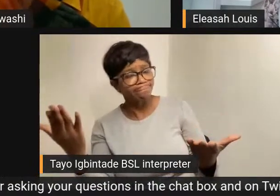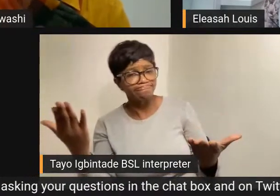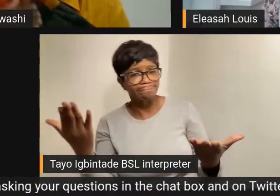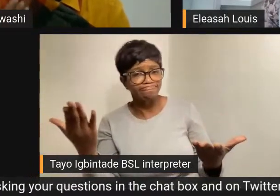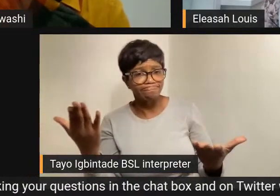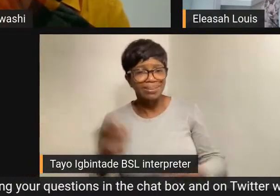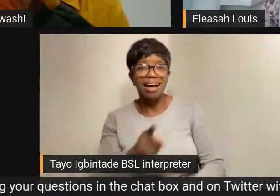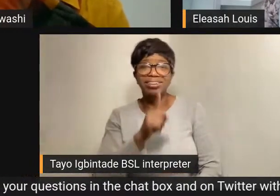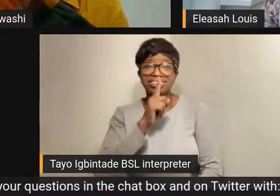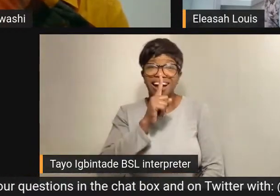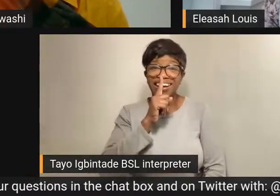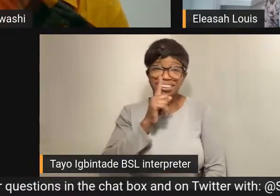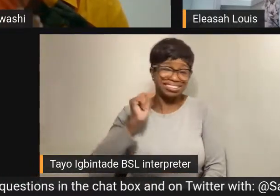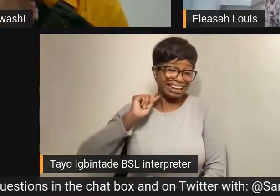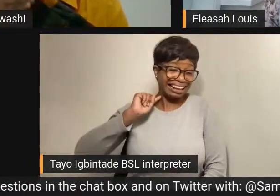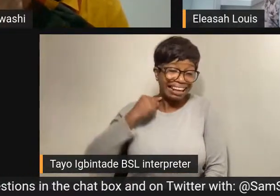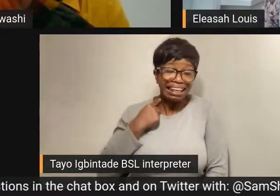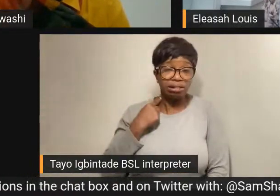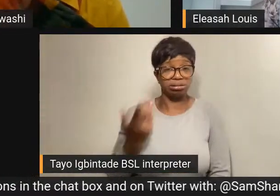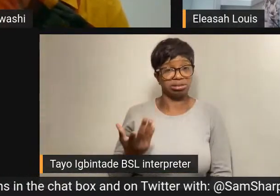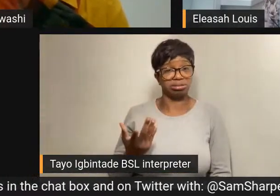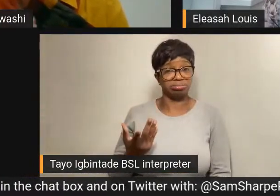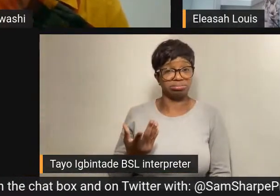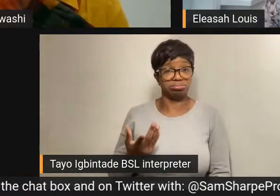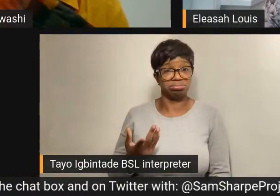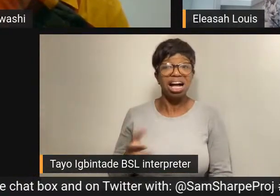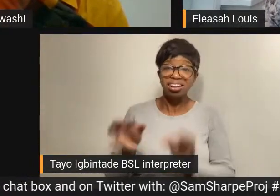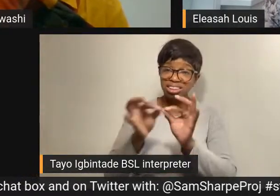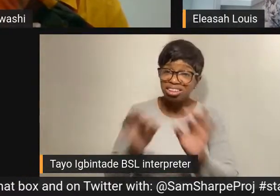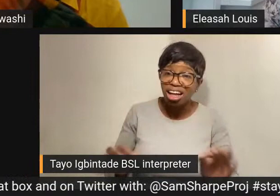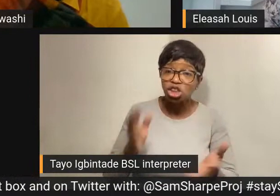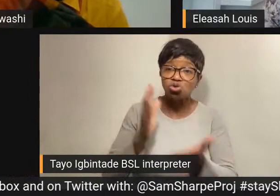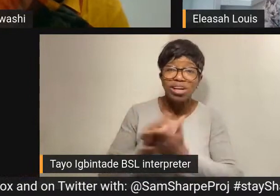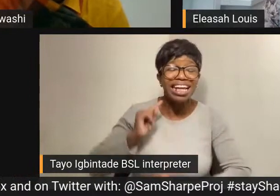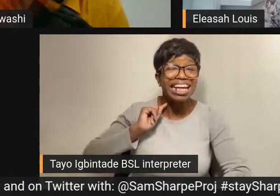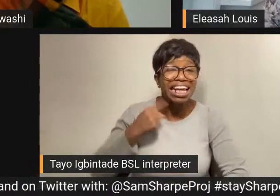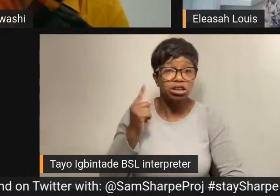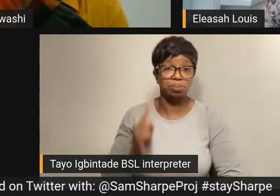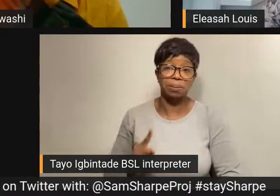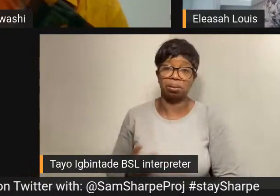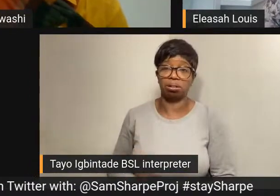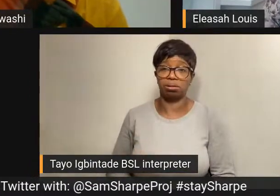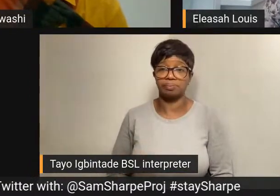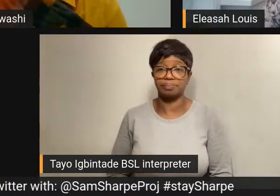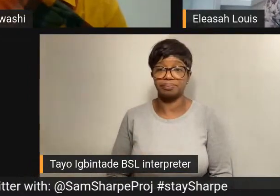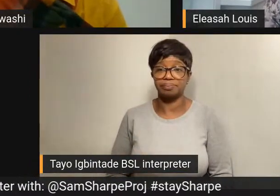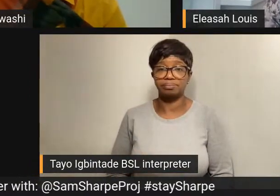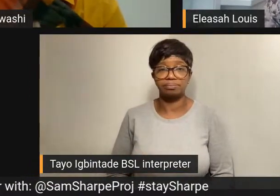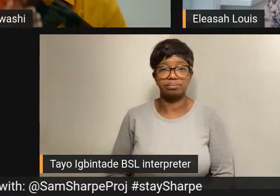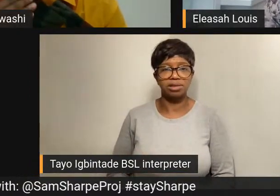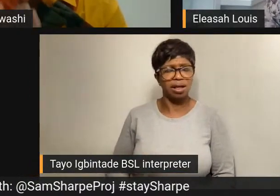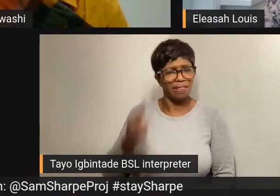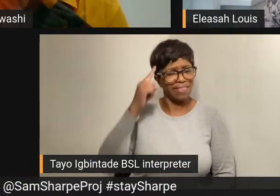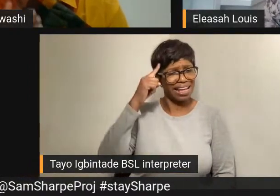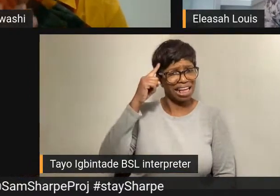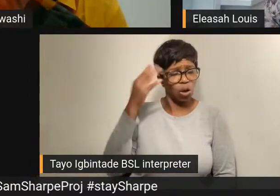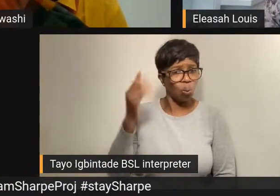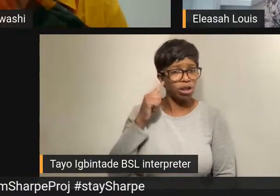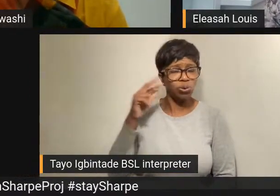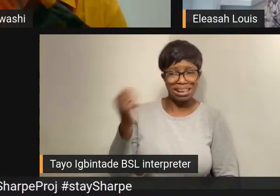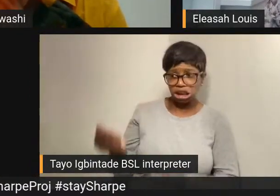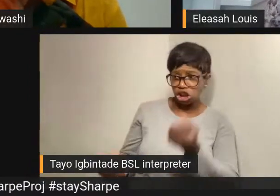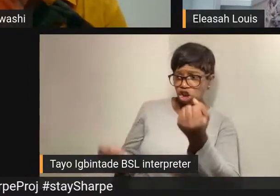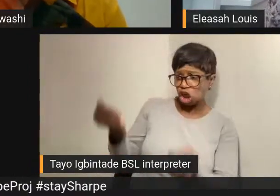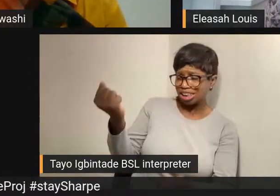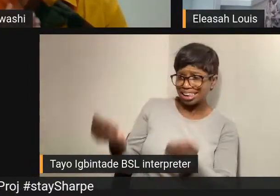Silence is a killer. Silence really is a killer. In the face of injustice, the church must never remain